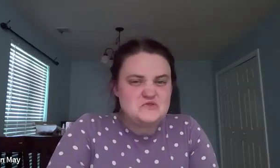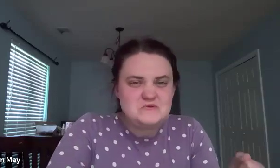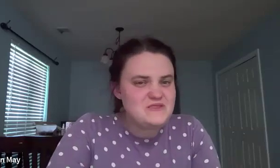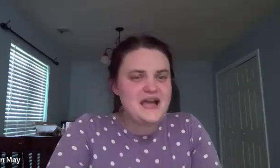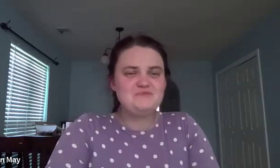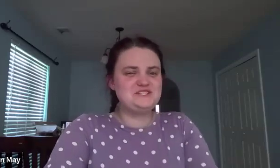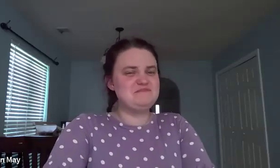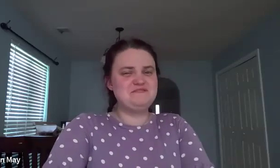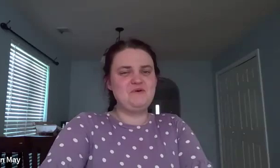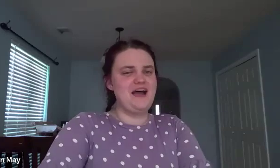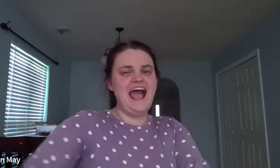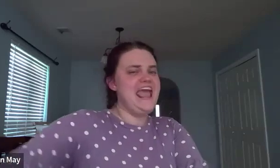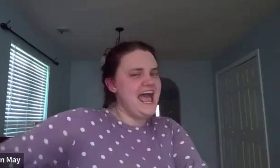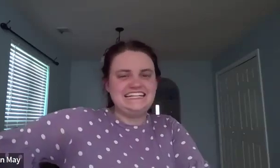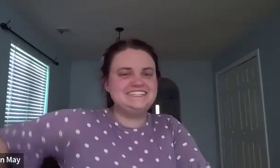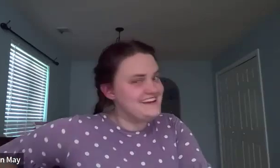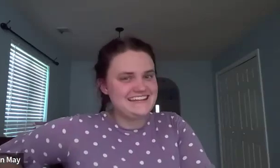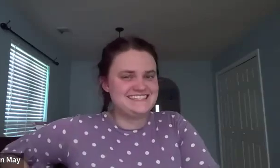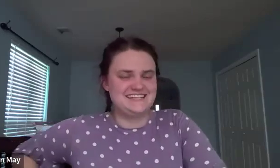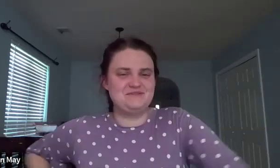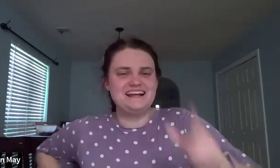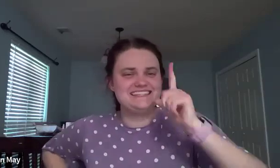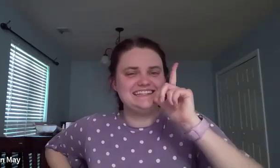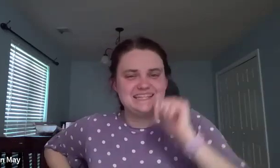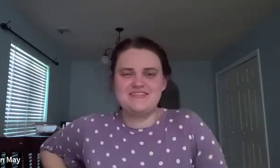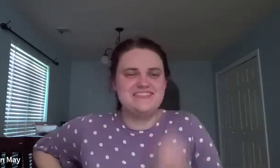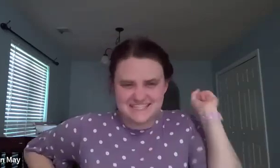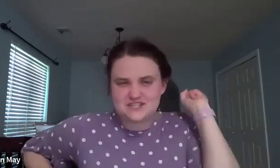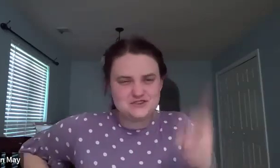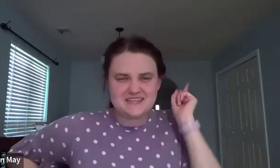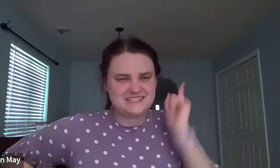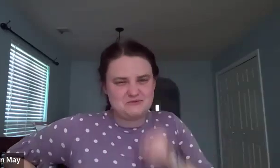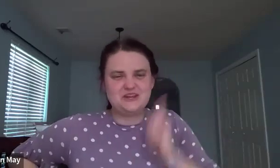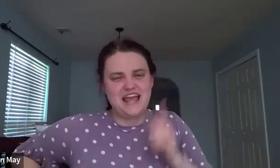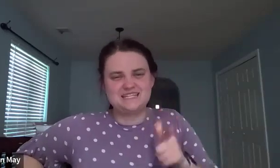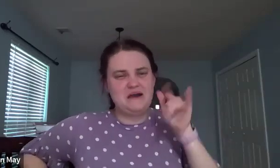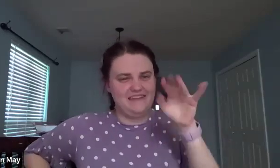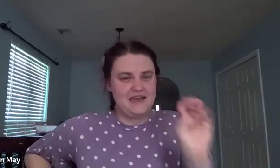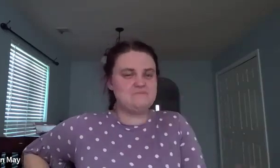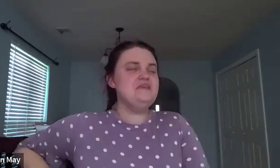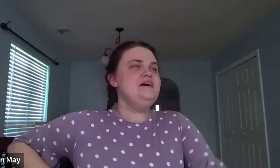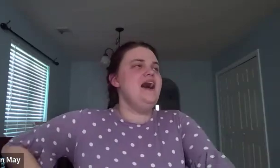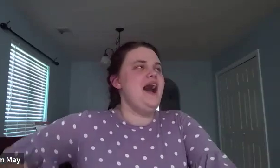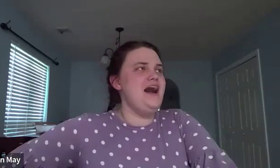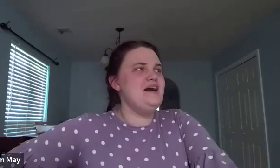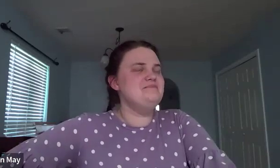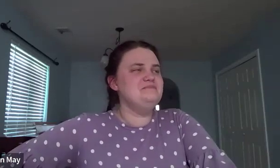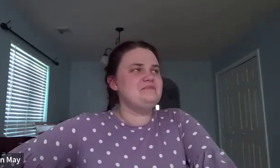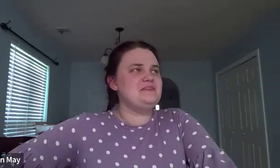knew lime was going to be one. I had a gut instinct when I said lemon. This is a group that someone's going to ask about lime.